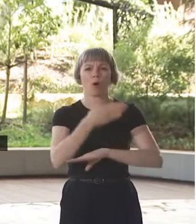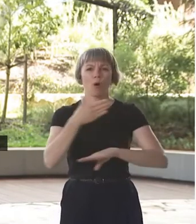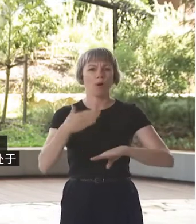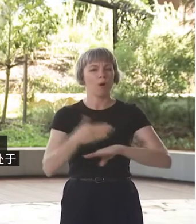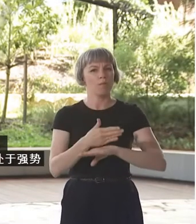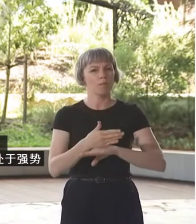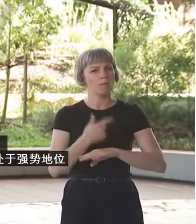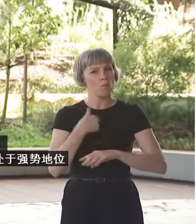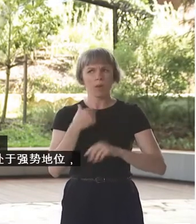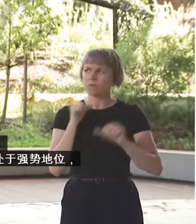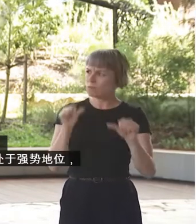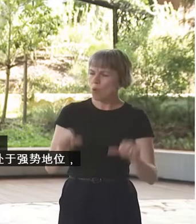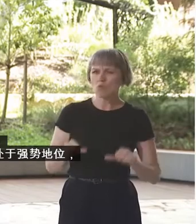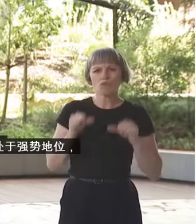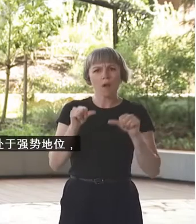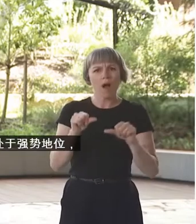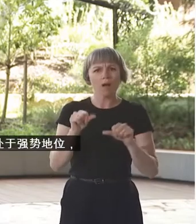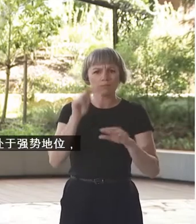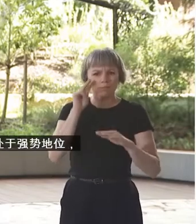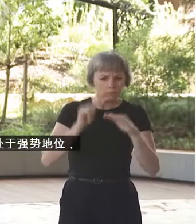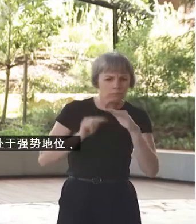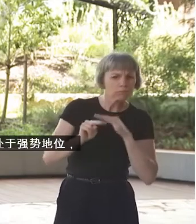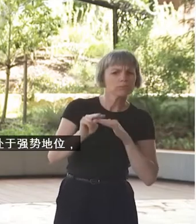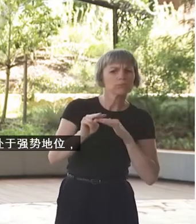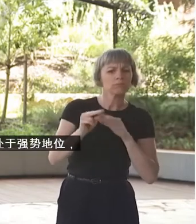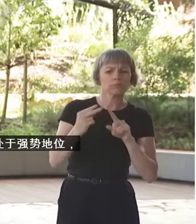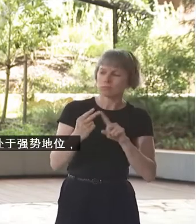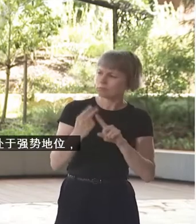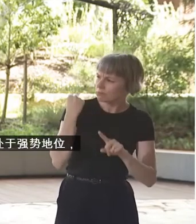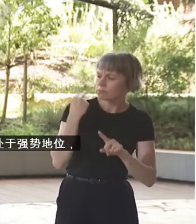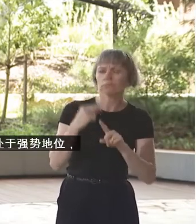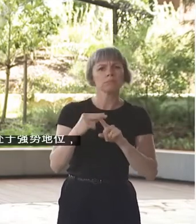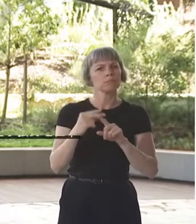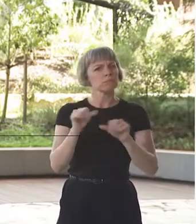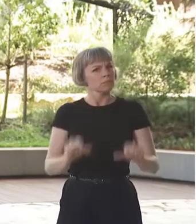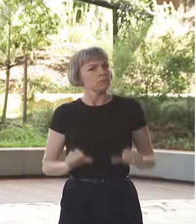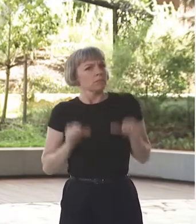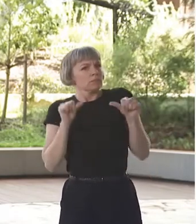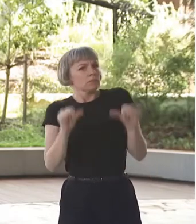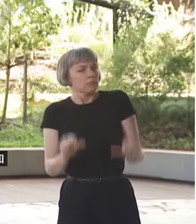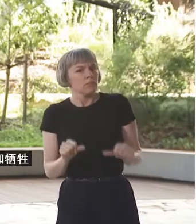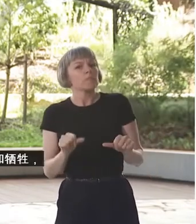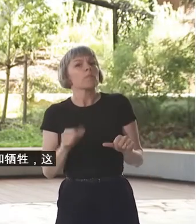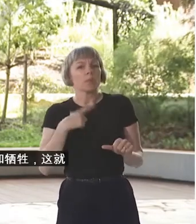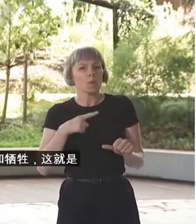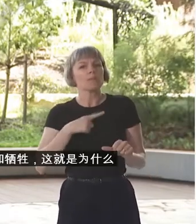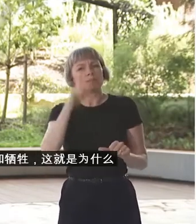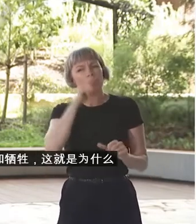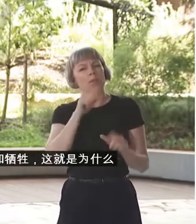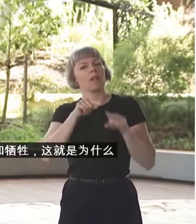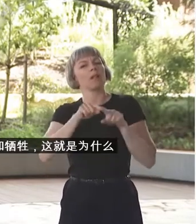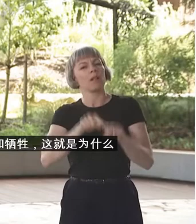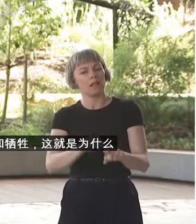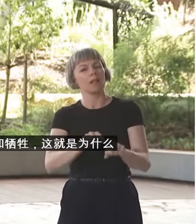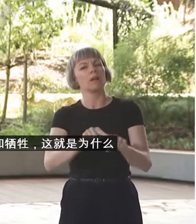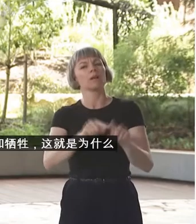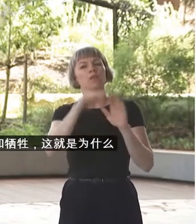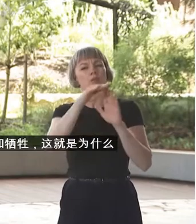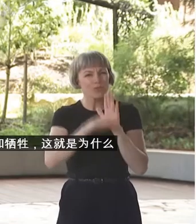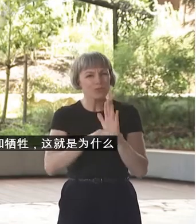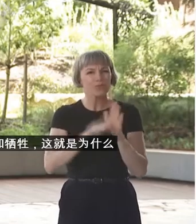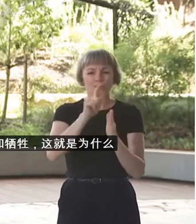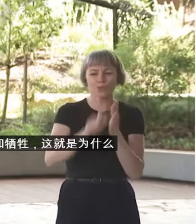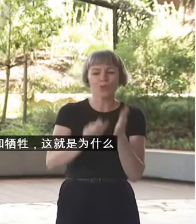strong position here in New South Wales because of those efforts and sacrifices that everyone has made. And that's why when we